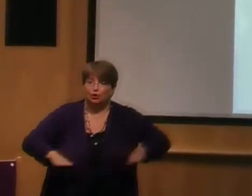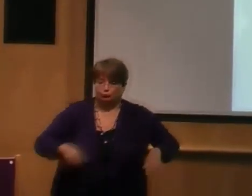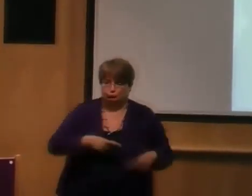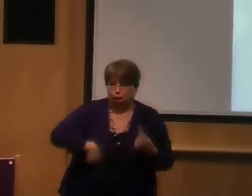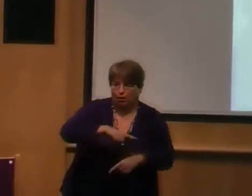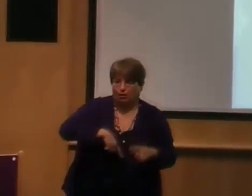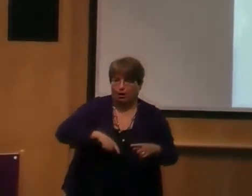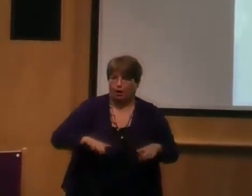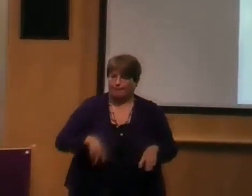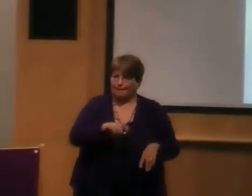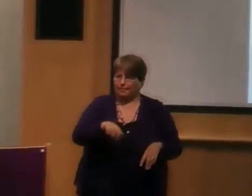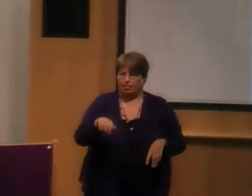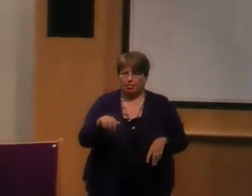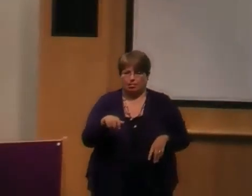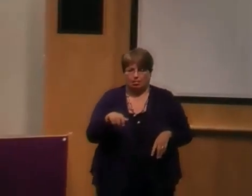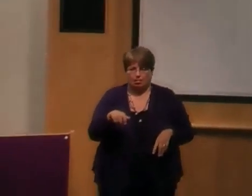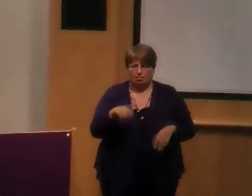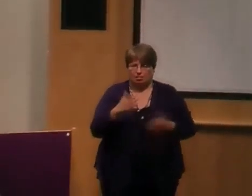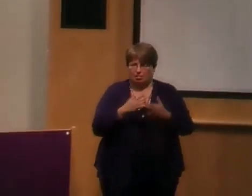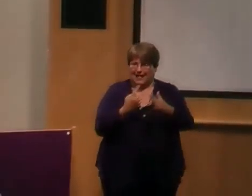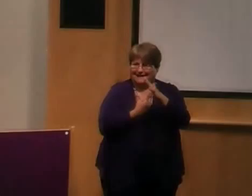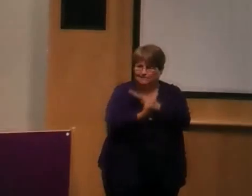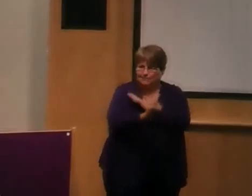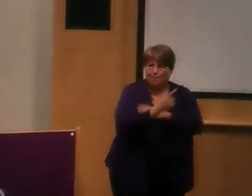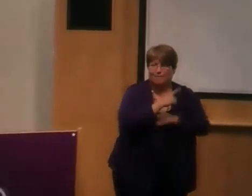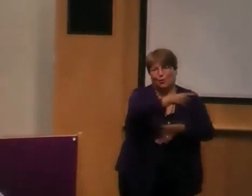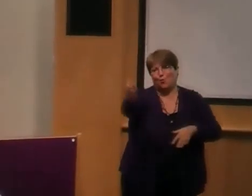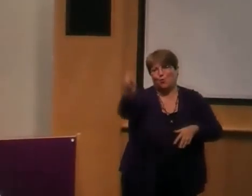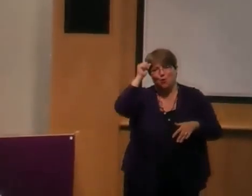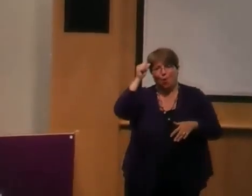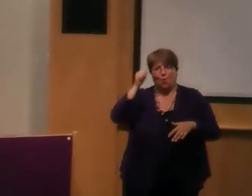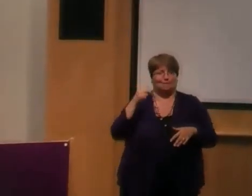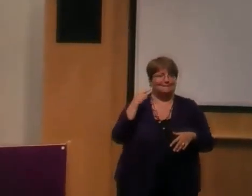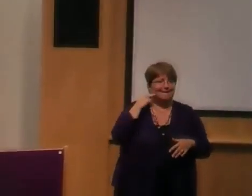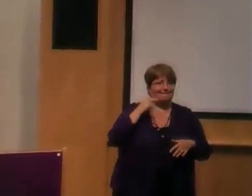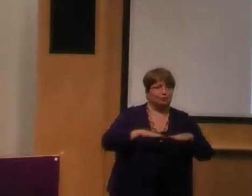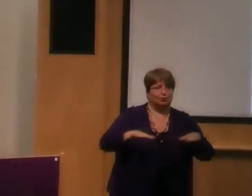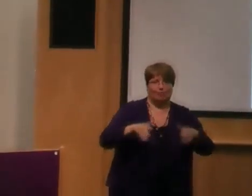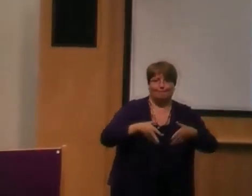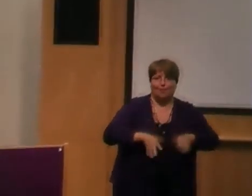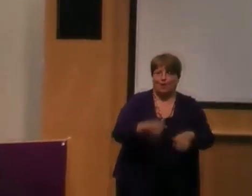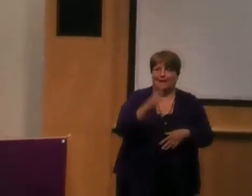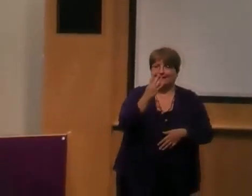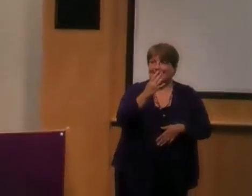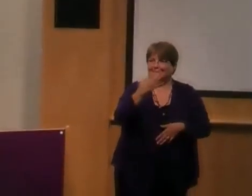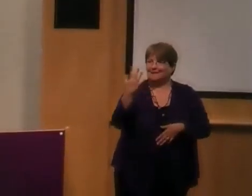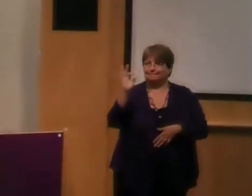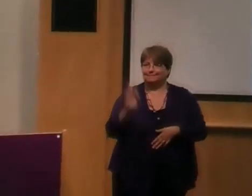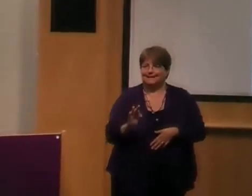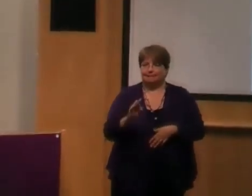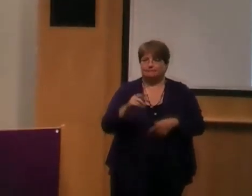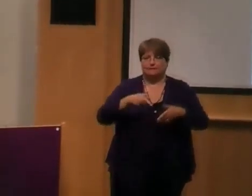The issues that we realised through our research that were affecting the deaf community were a lot of them were feeling isolated. So I'm sure everybody's